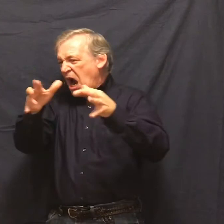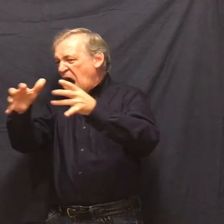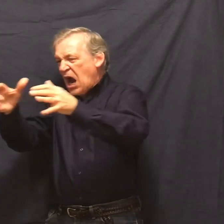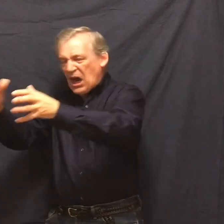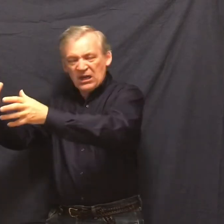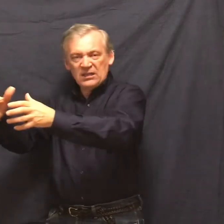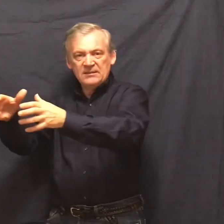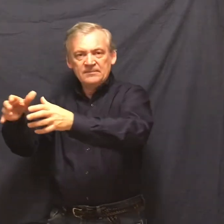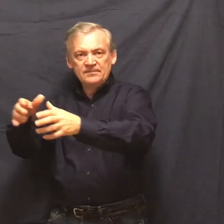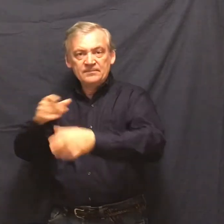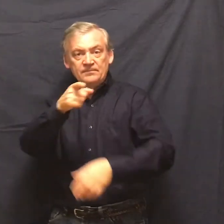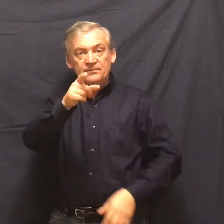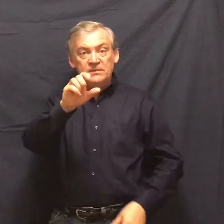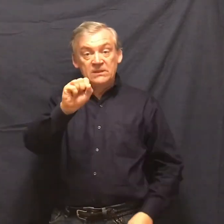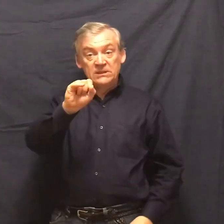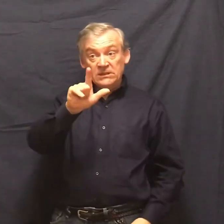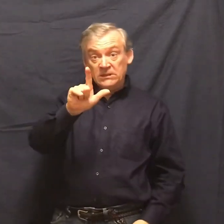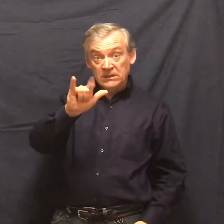Slim stood up slowly and with dignity.